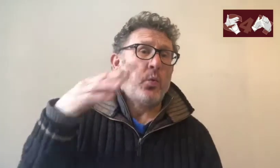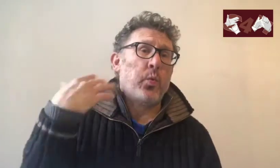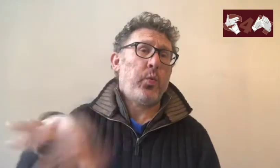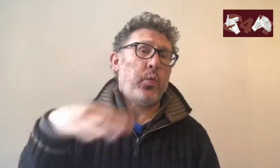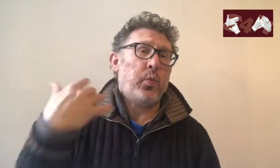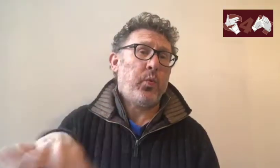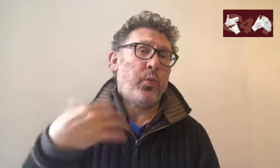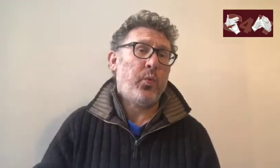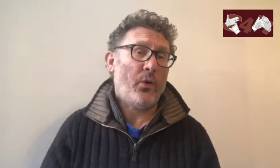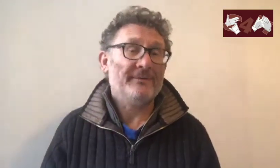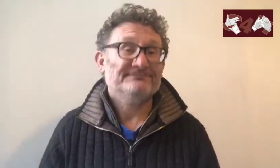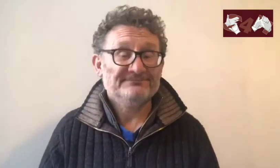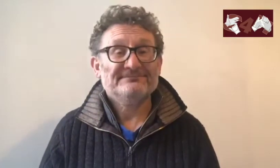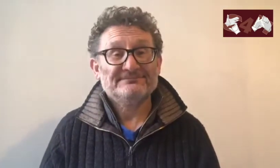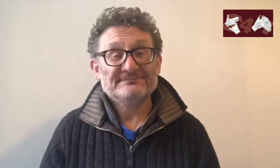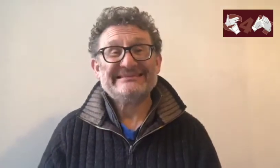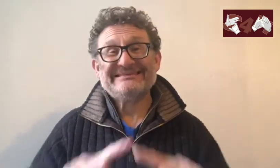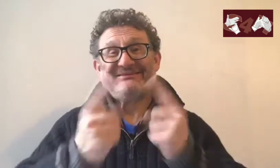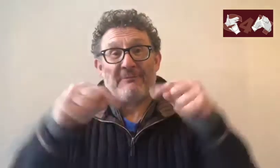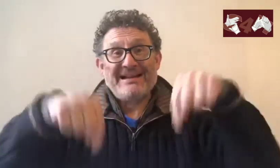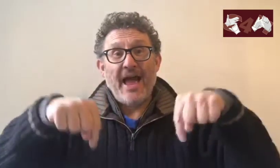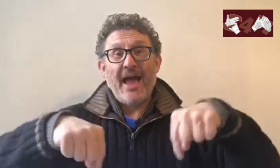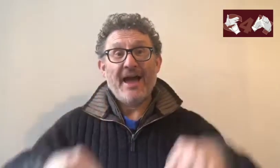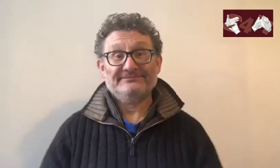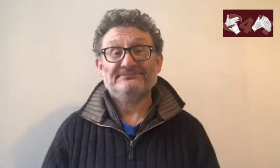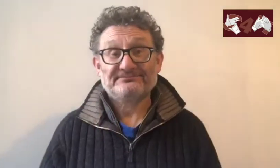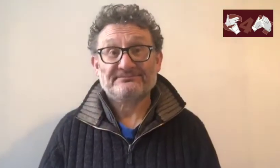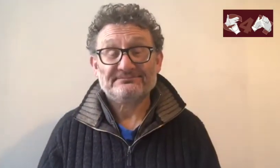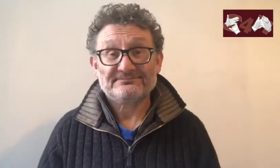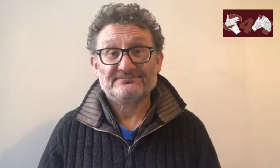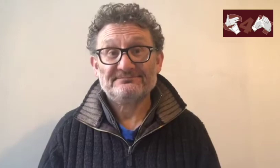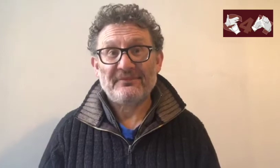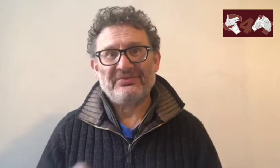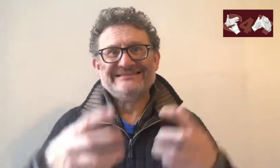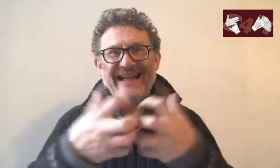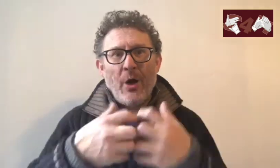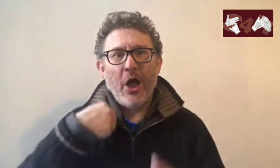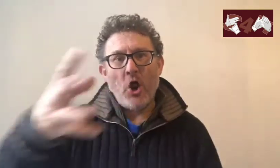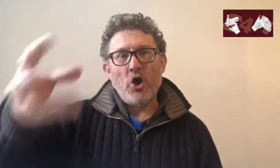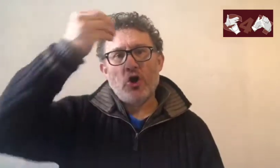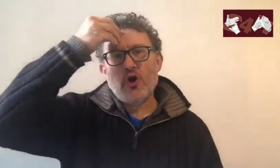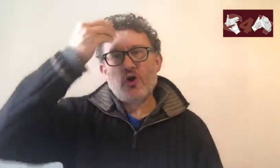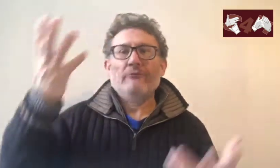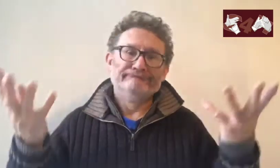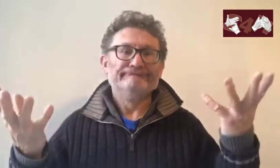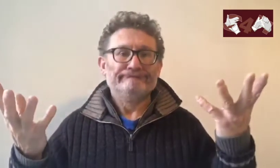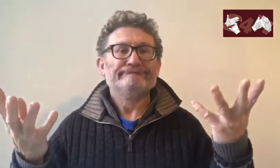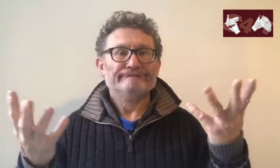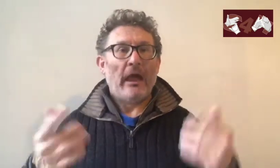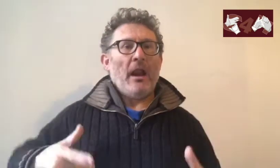3 year period, I saw what they went through. It's so different to what we have here. And it was a real